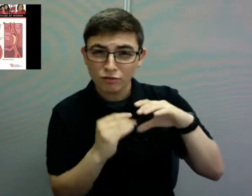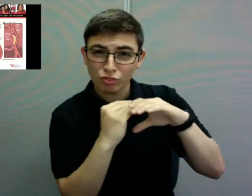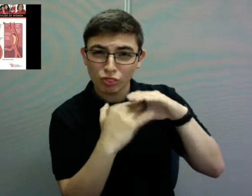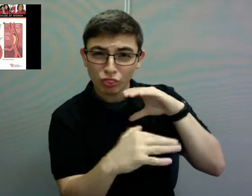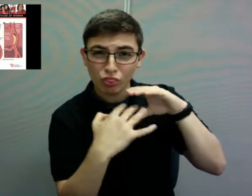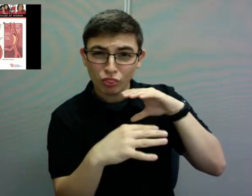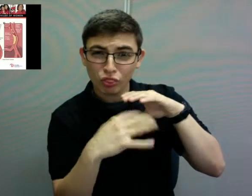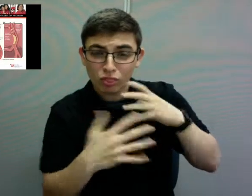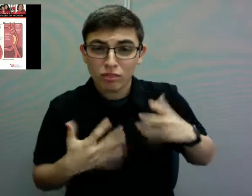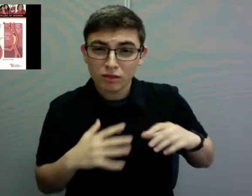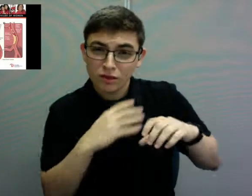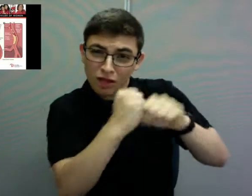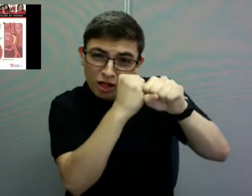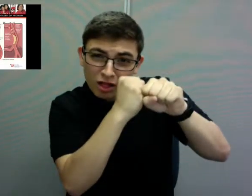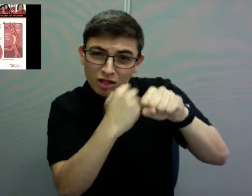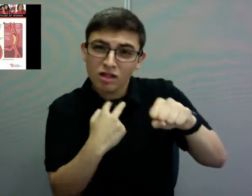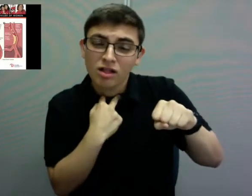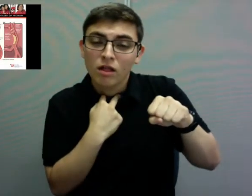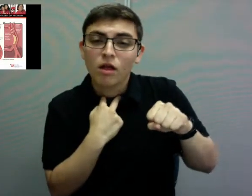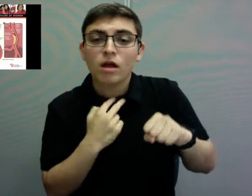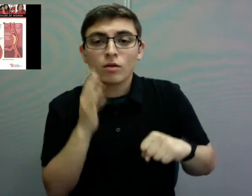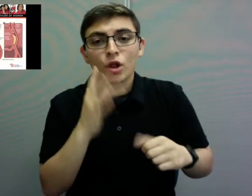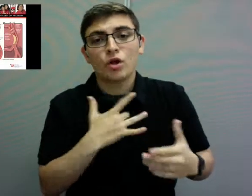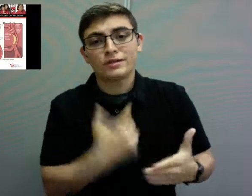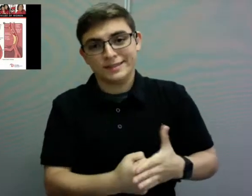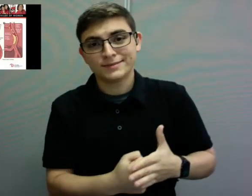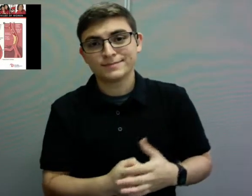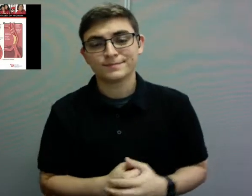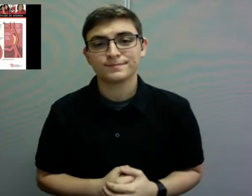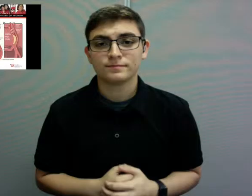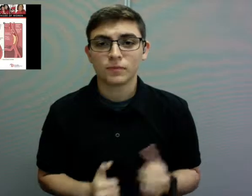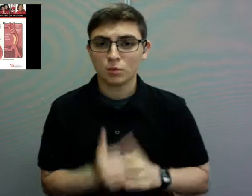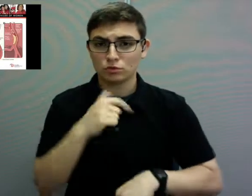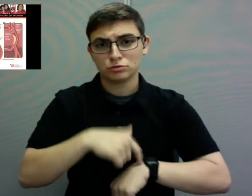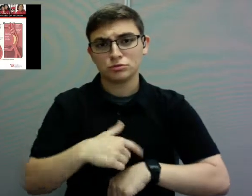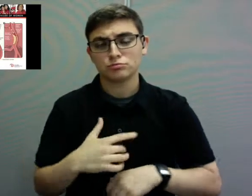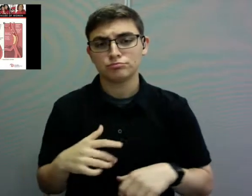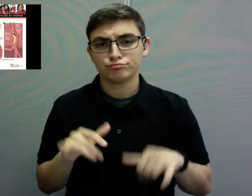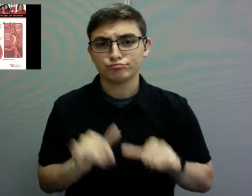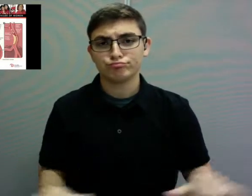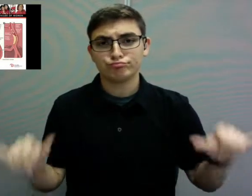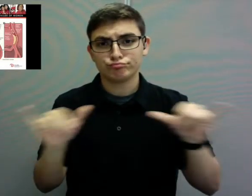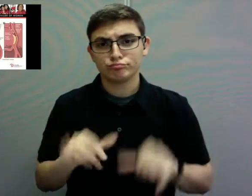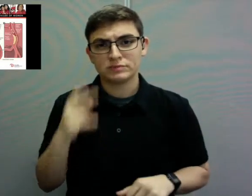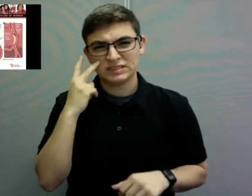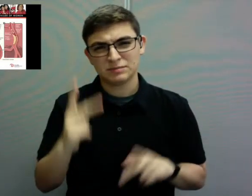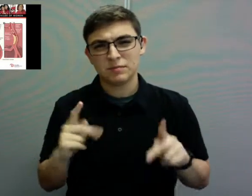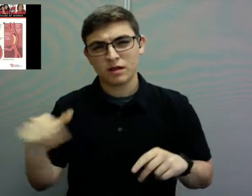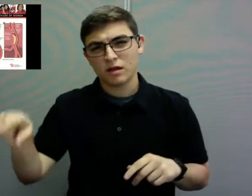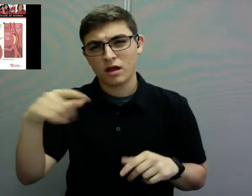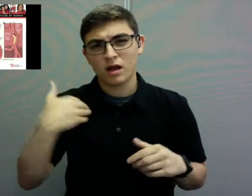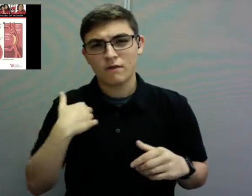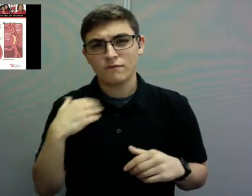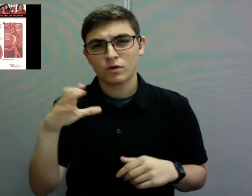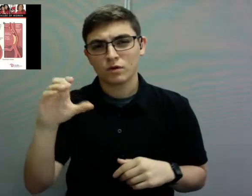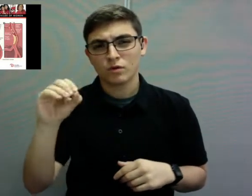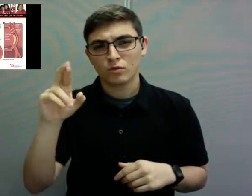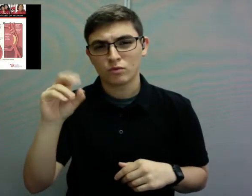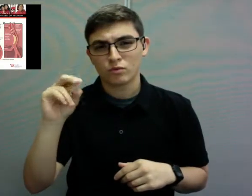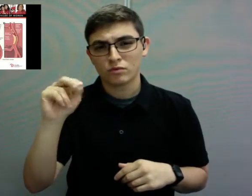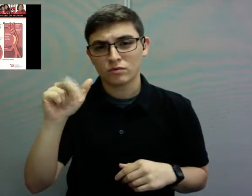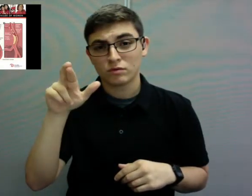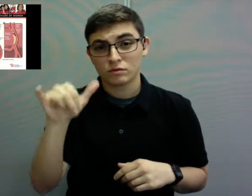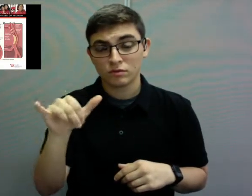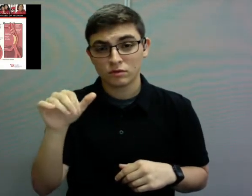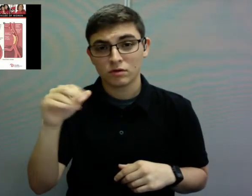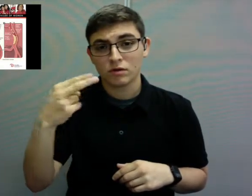to a section of the heart muscle becomes blocked, most often the result of coronary artery disease. So this is your heart. It's about